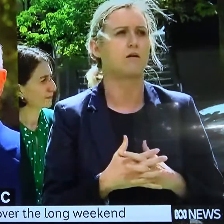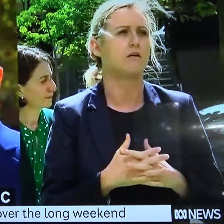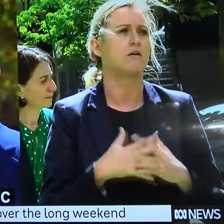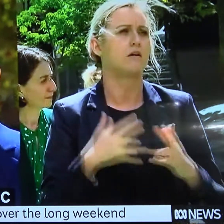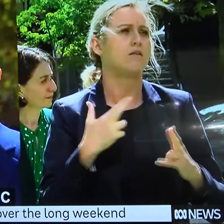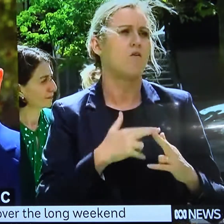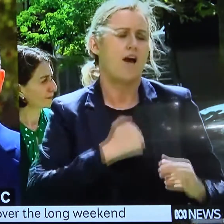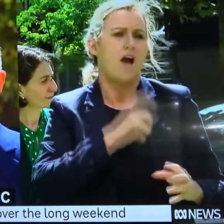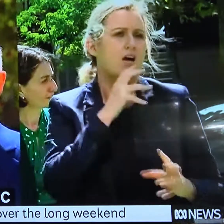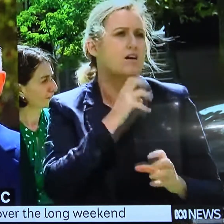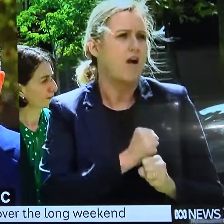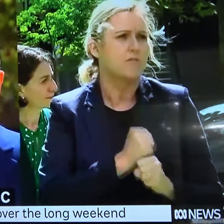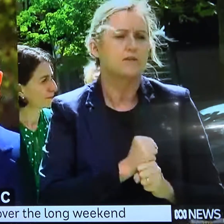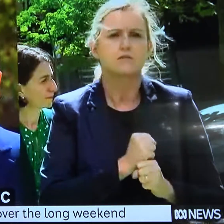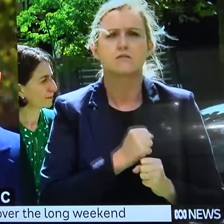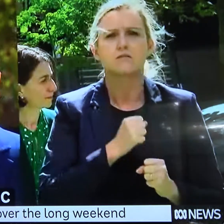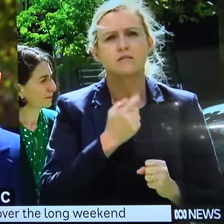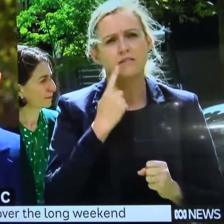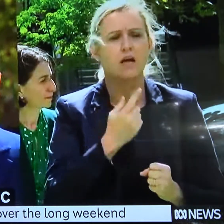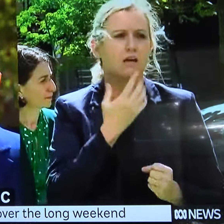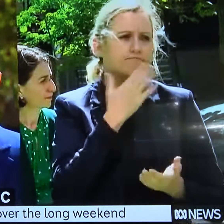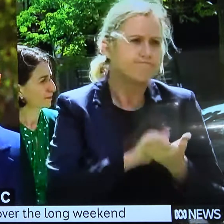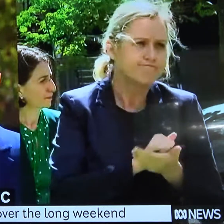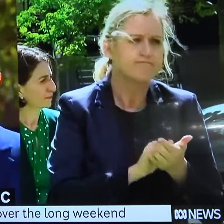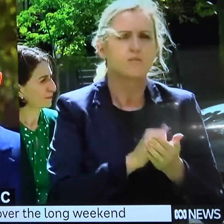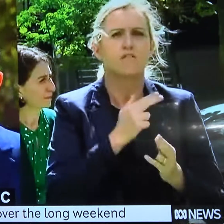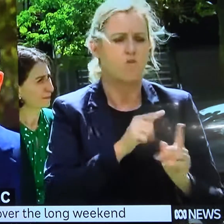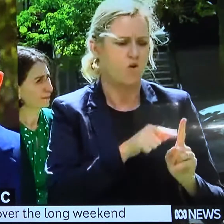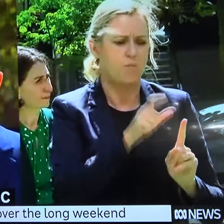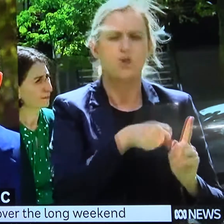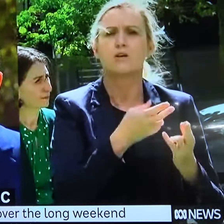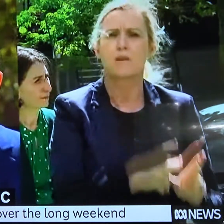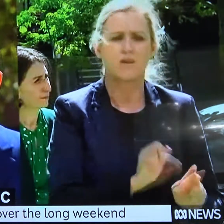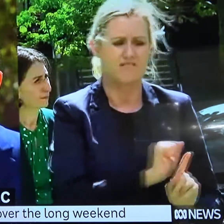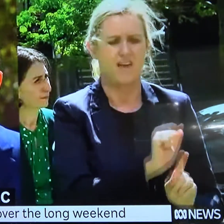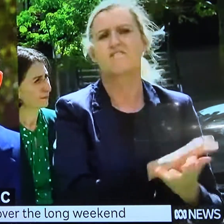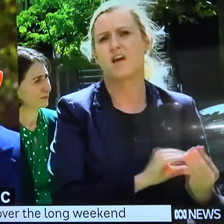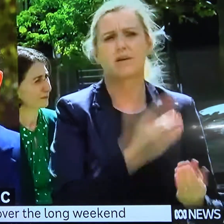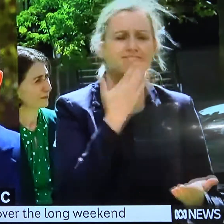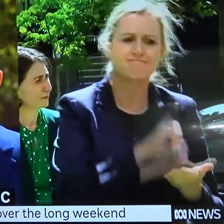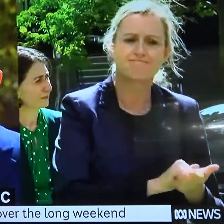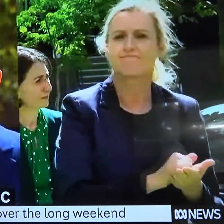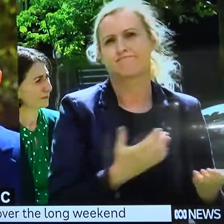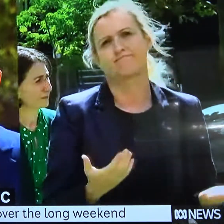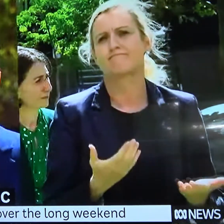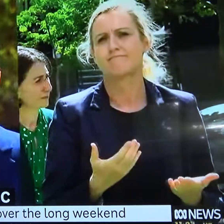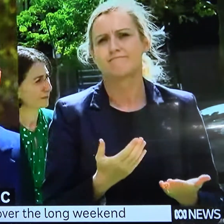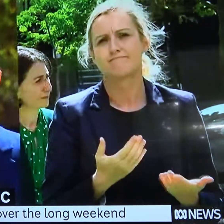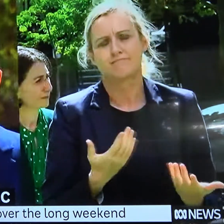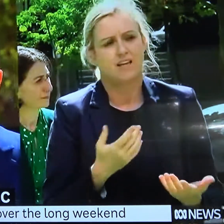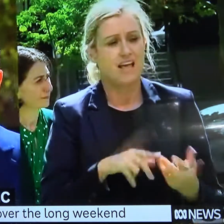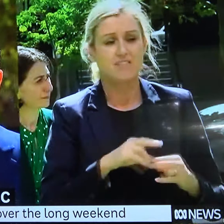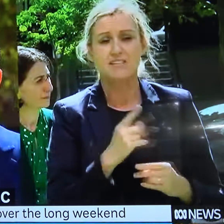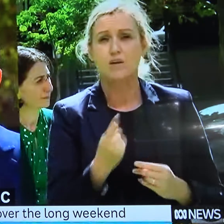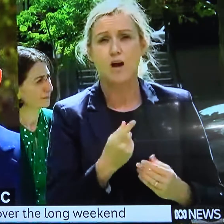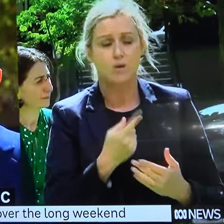and on behalf of our government, I express our condolences to that person's family. It doesn't matter what the time, it's always tough when